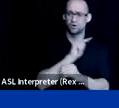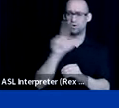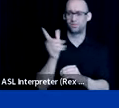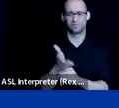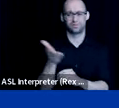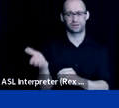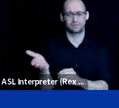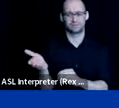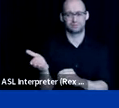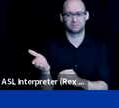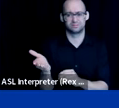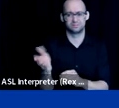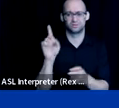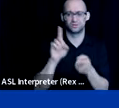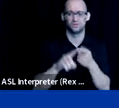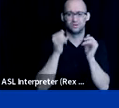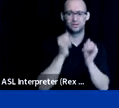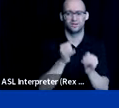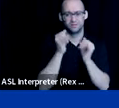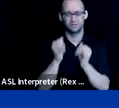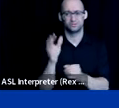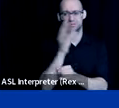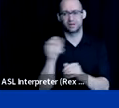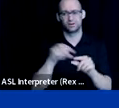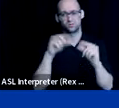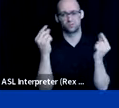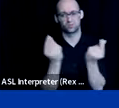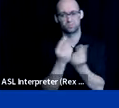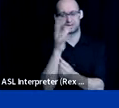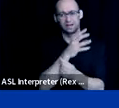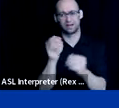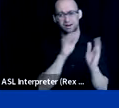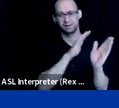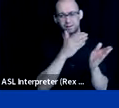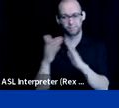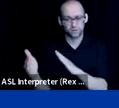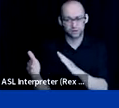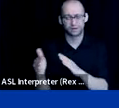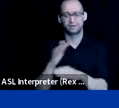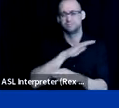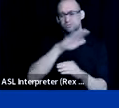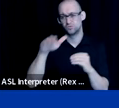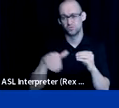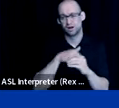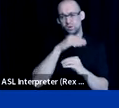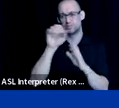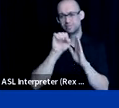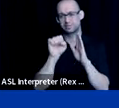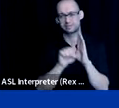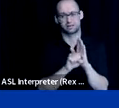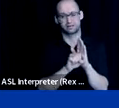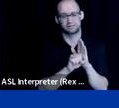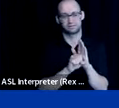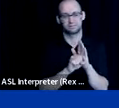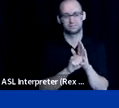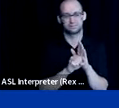things to individuals and groups and communities around the state.